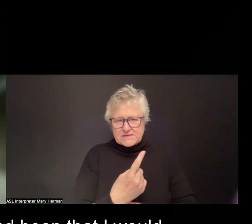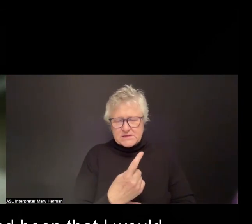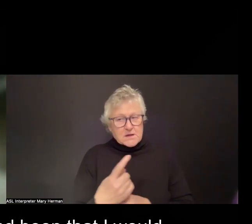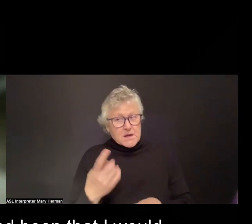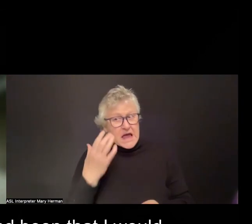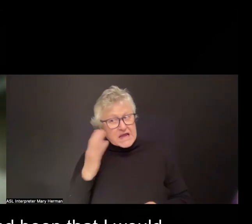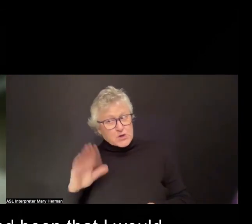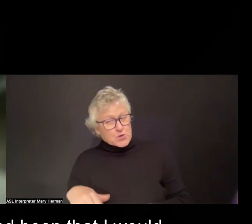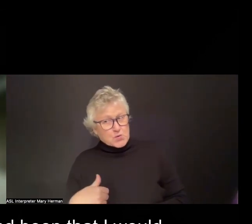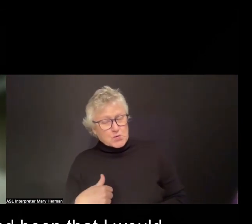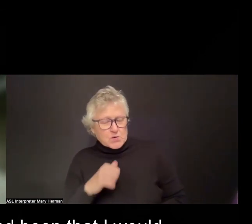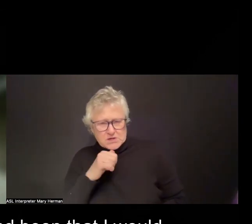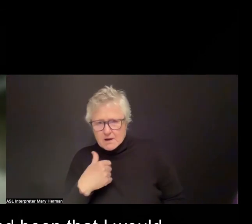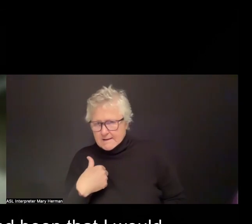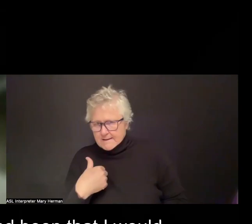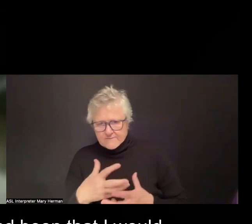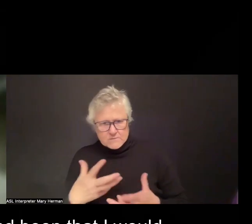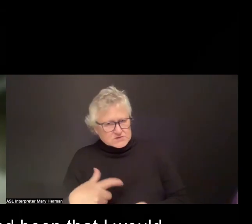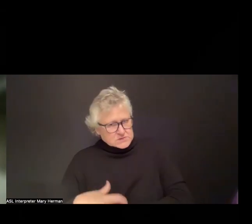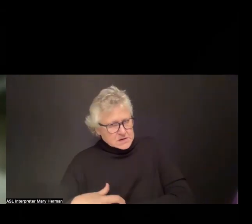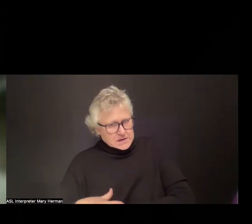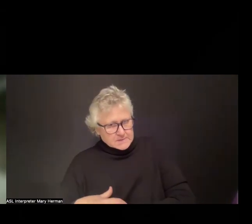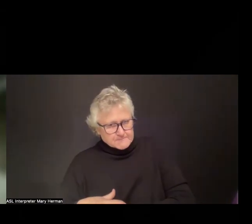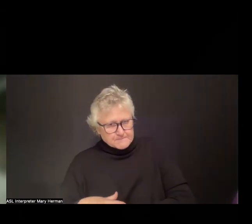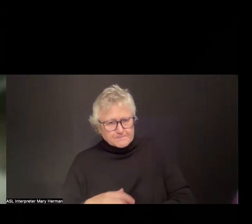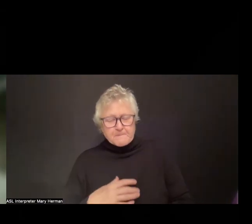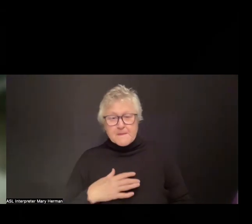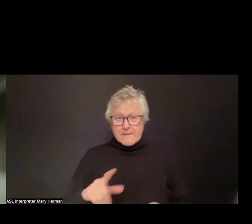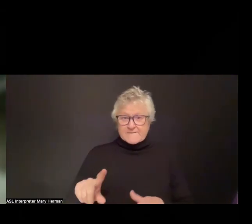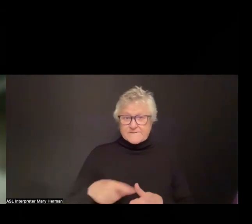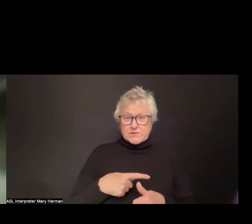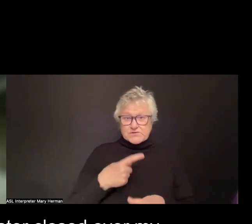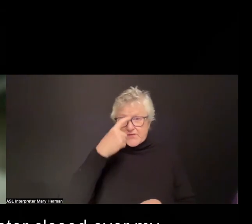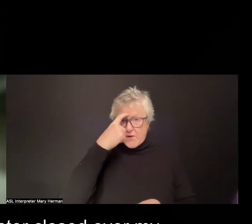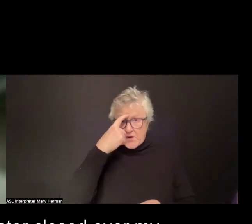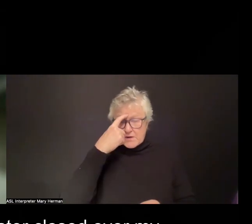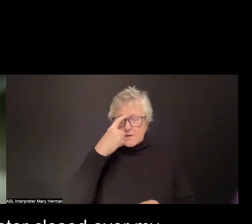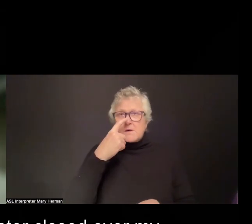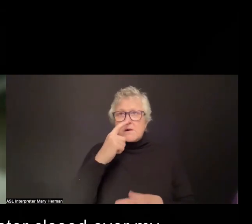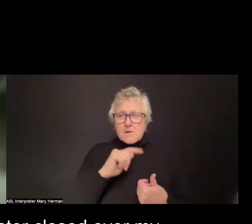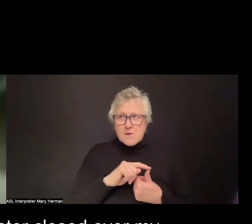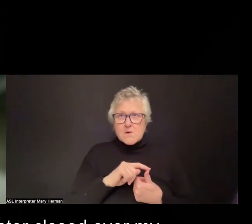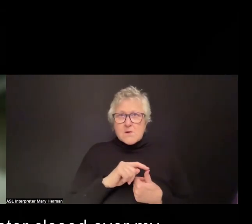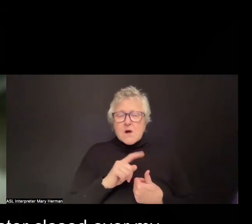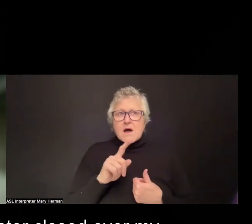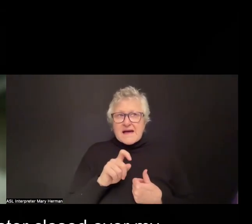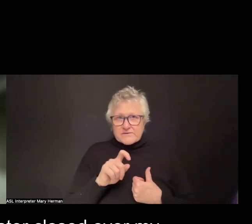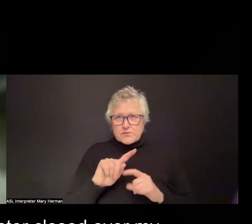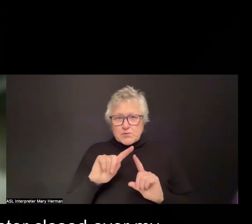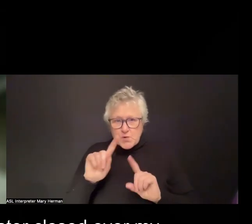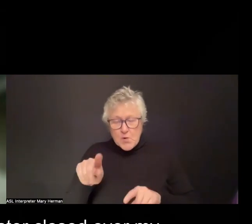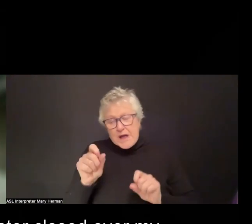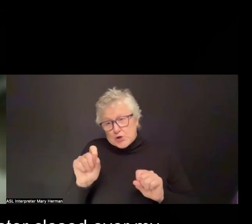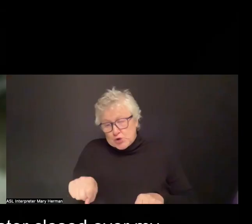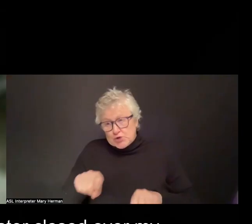My first thought had been that I would swim to Dorchester and flee from there on foot to the countryside. But as the cool water closed over my head,